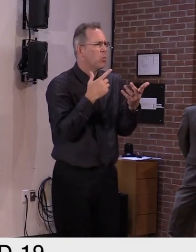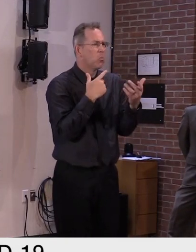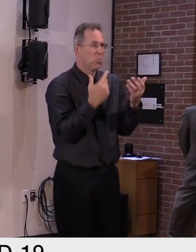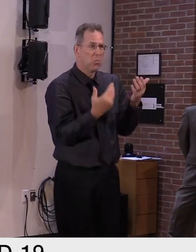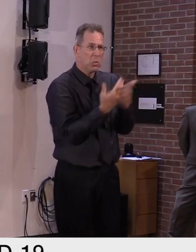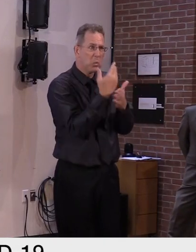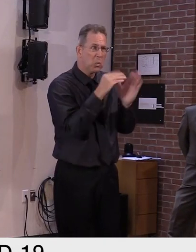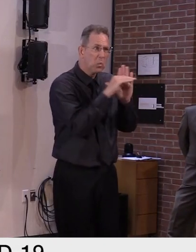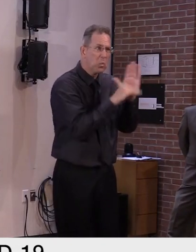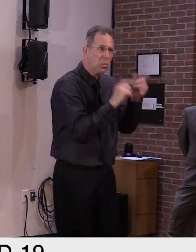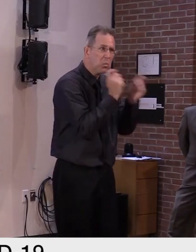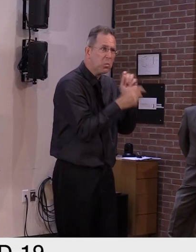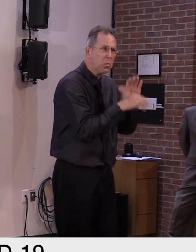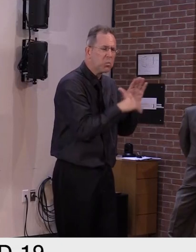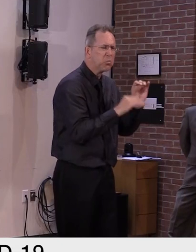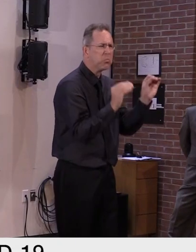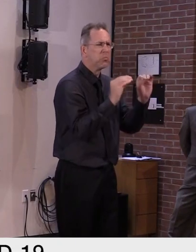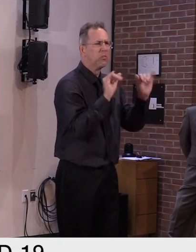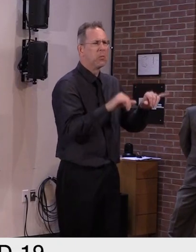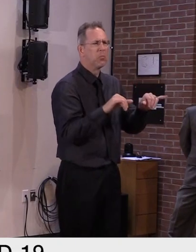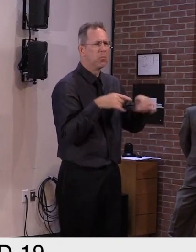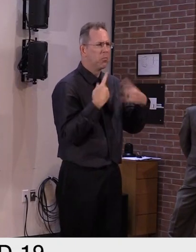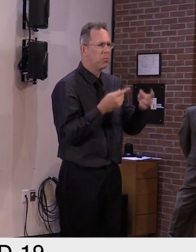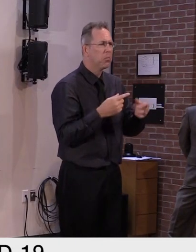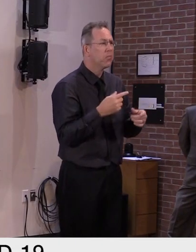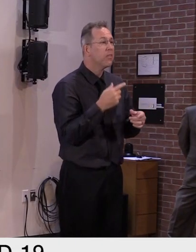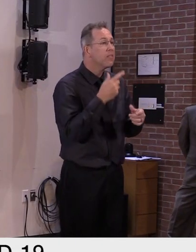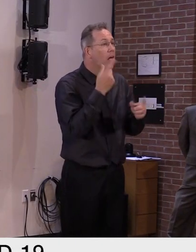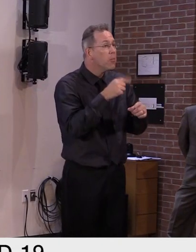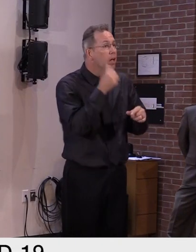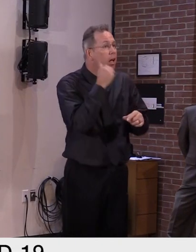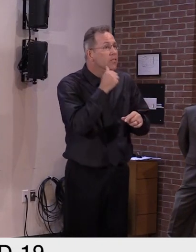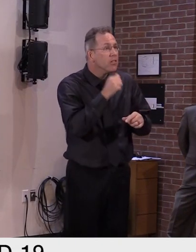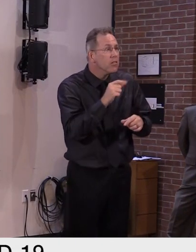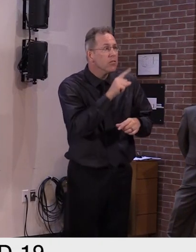to what approach we should be taking in anticipation of this.